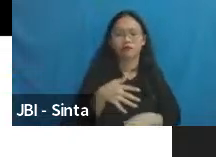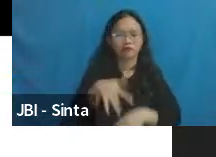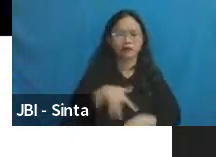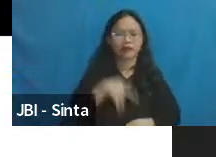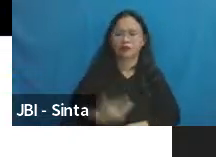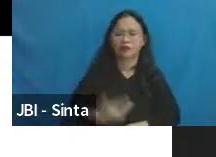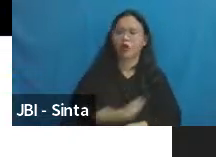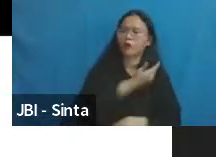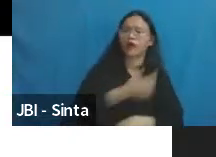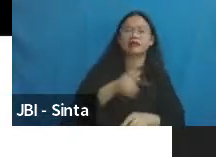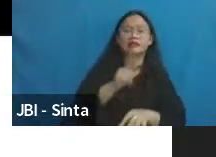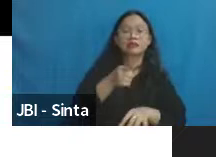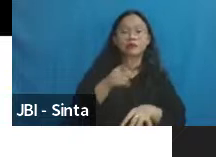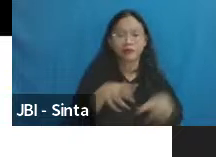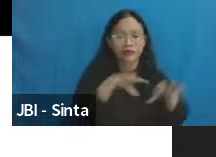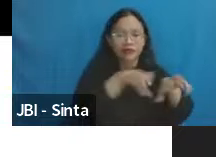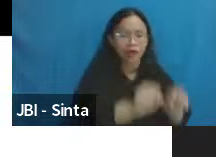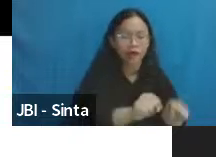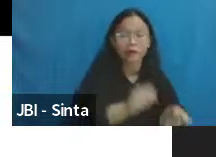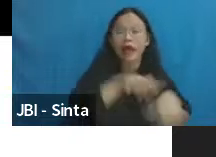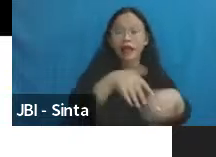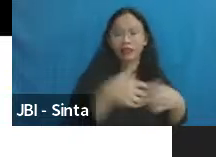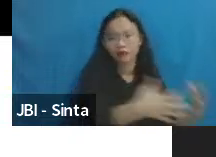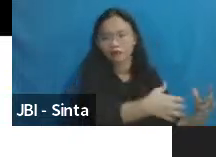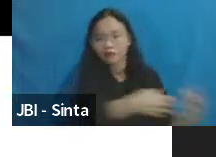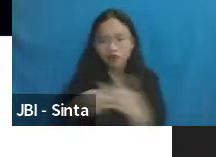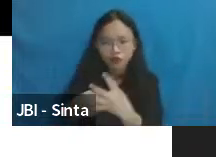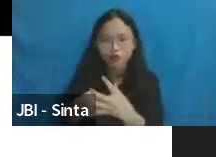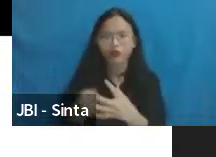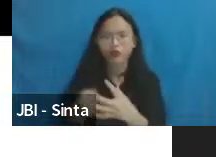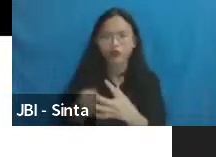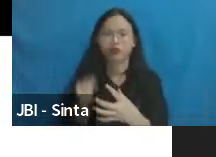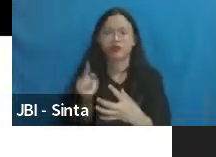Looking at cases, so one of the cases that saw